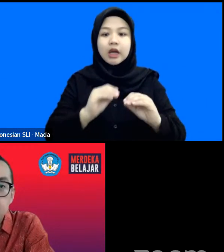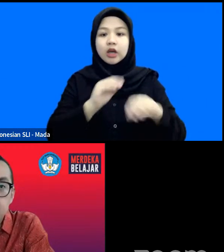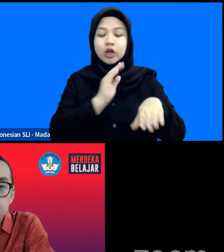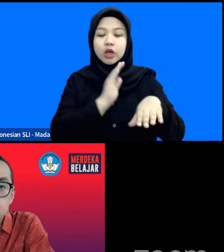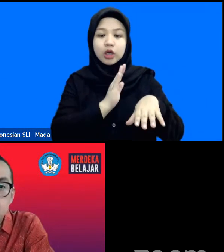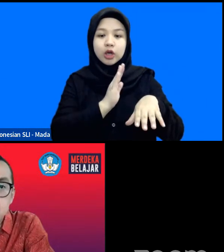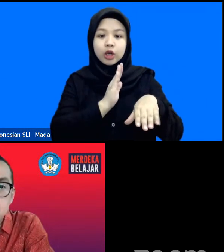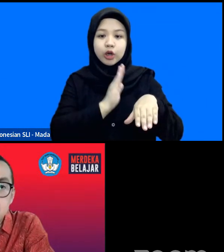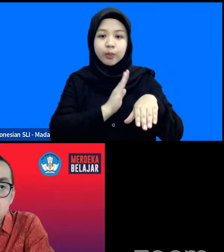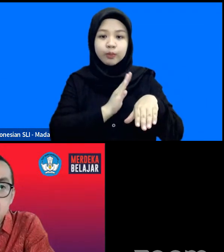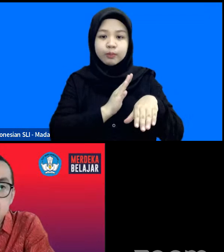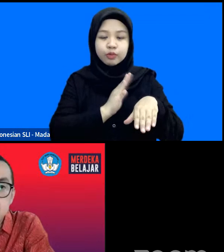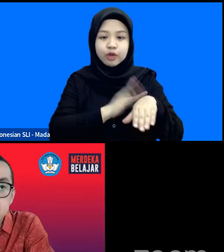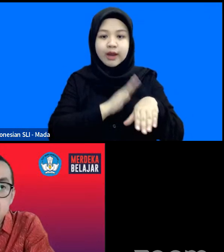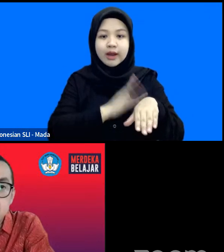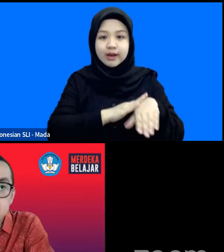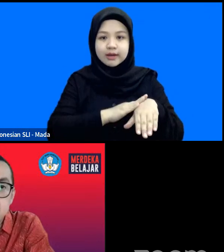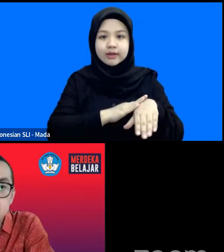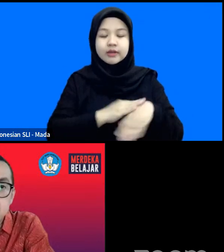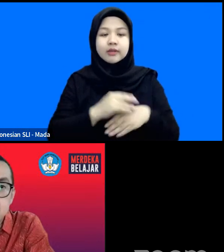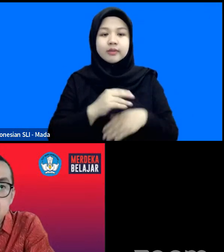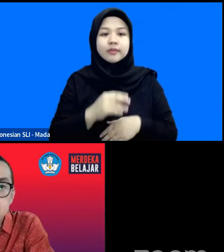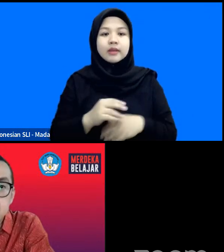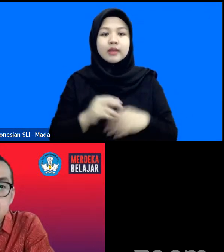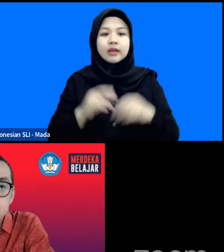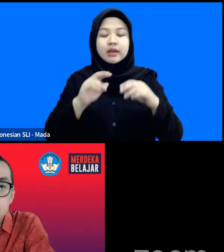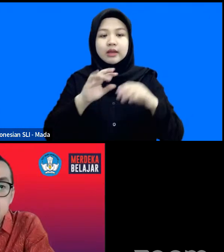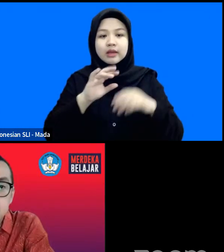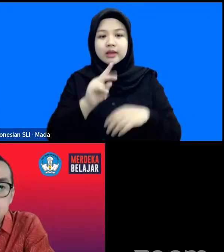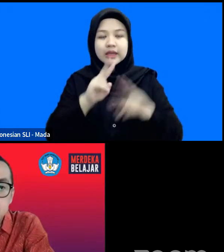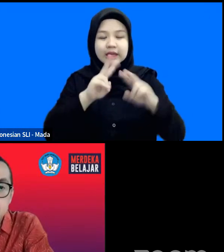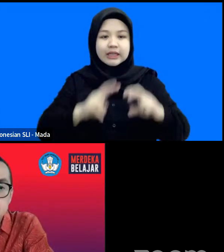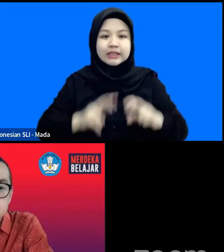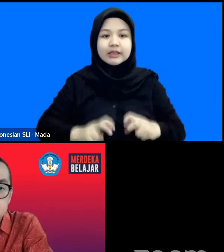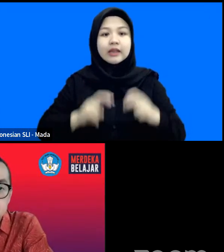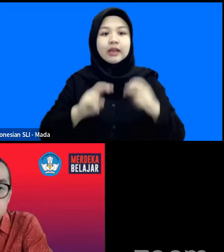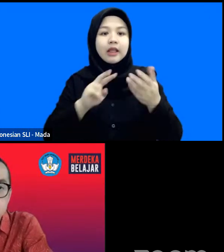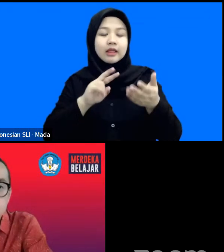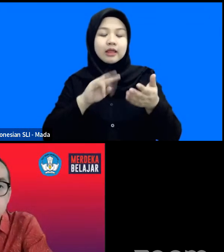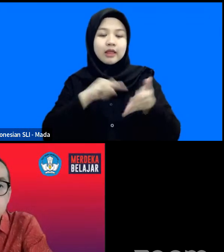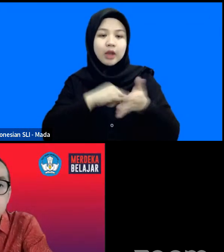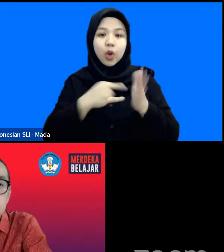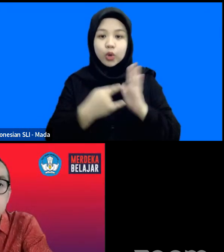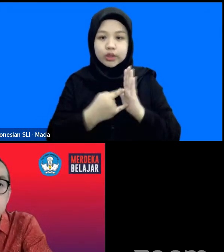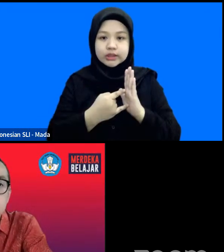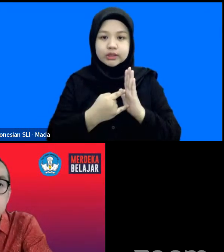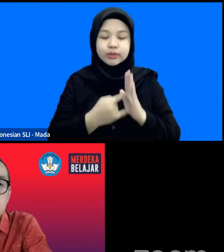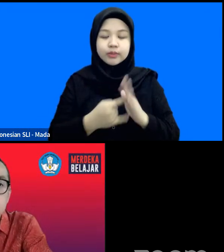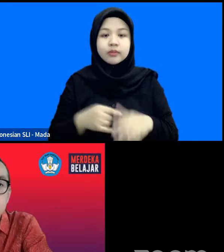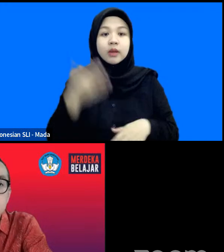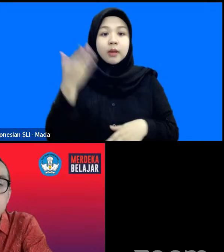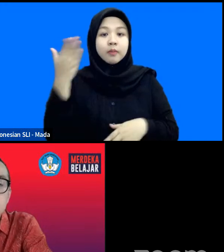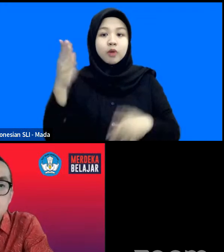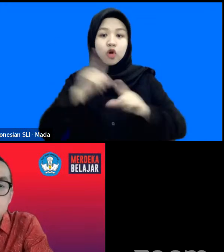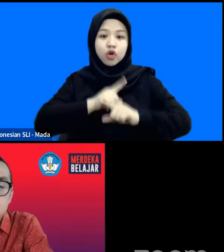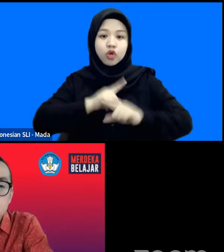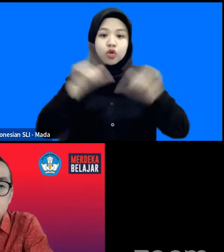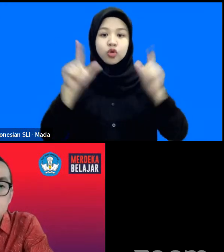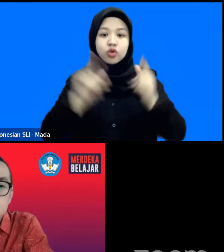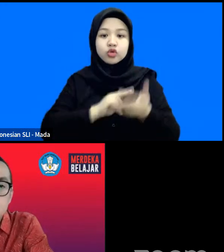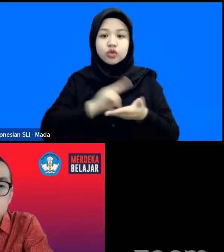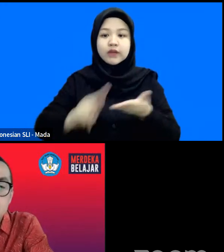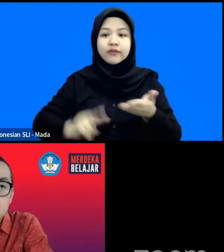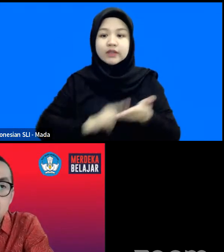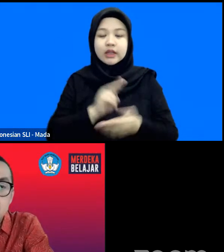at Pajajaran University in Bandung, Indonesia in 1998. He then continued his master's degree at Teachers